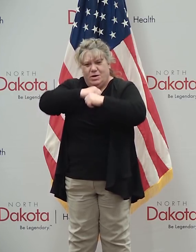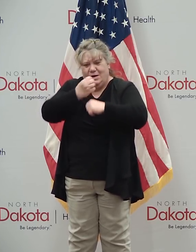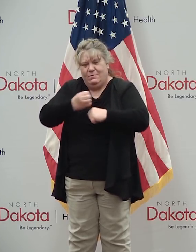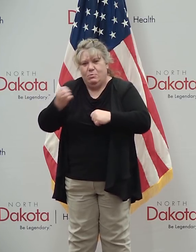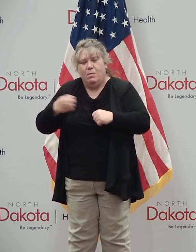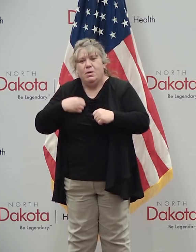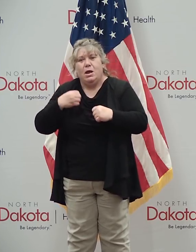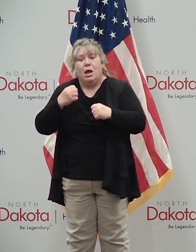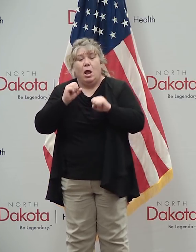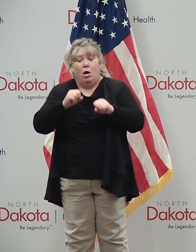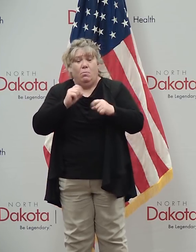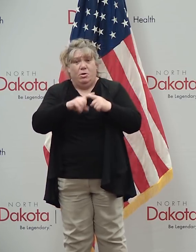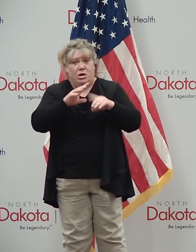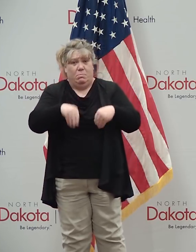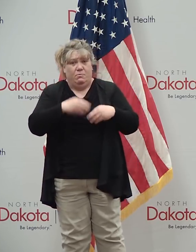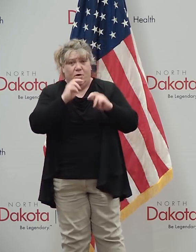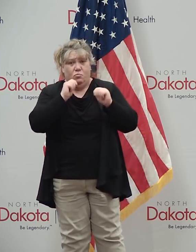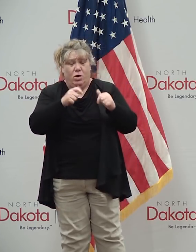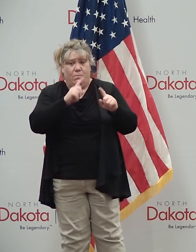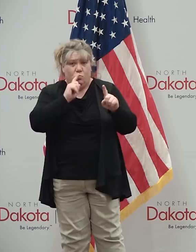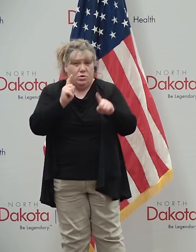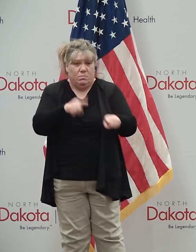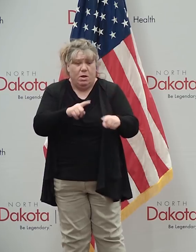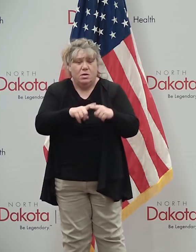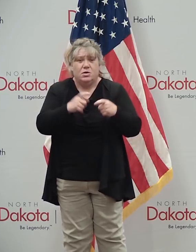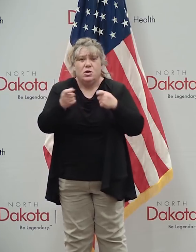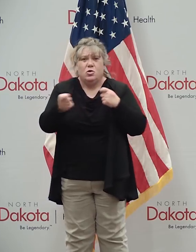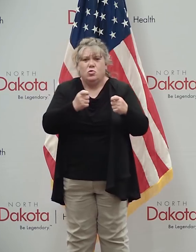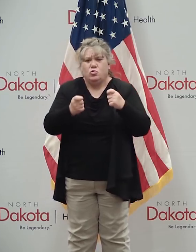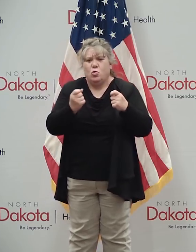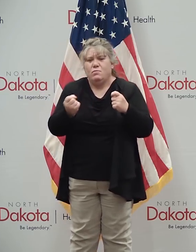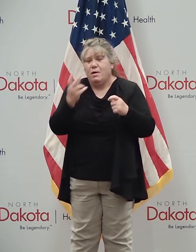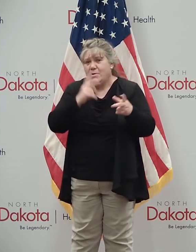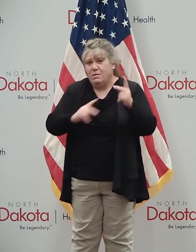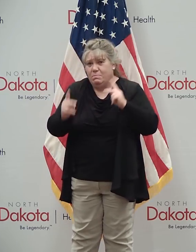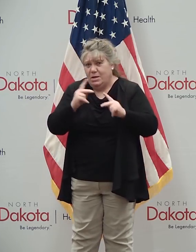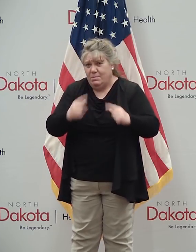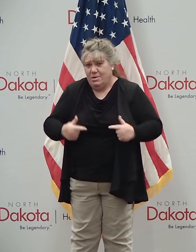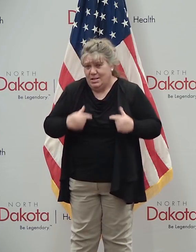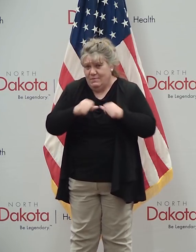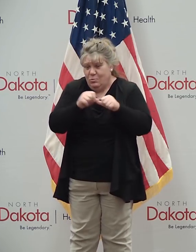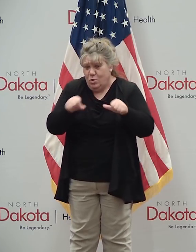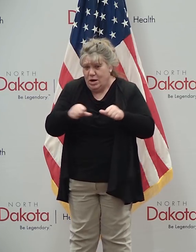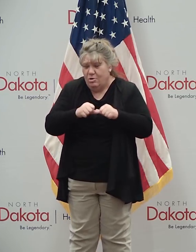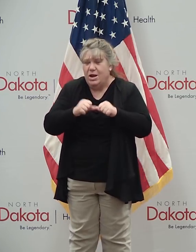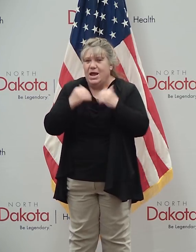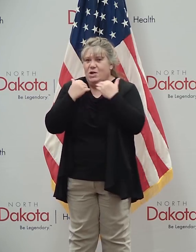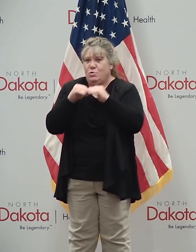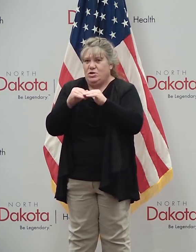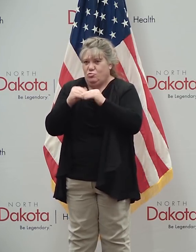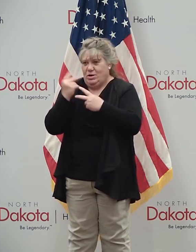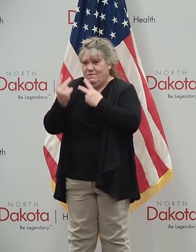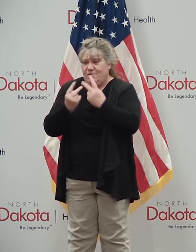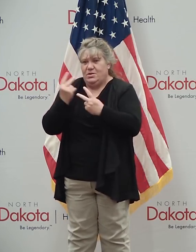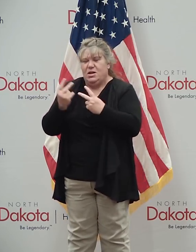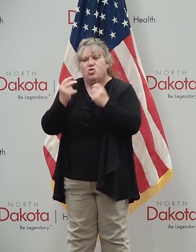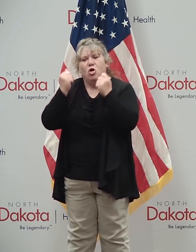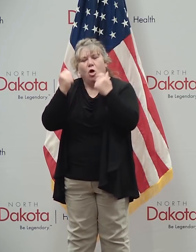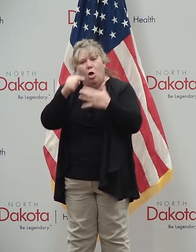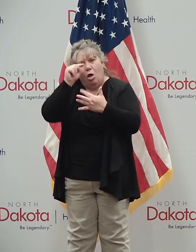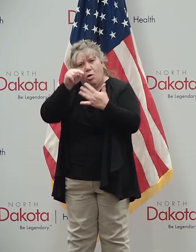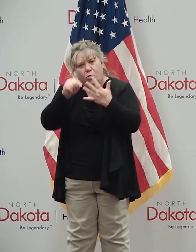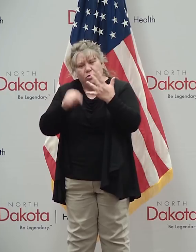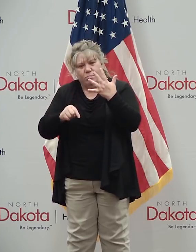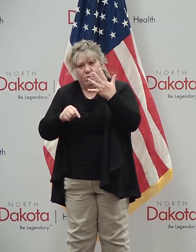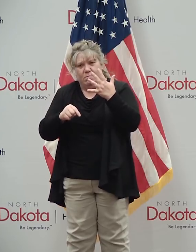rapid response capabilities, control of occupancy and movement of individuals, restrictions on visitation. So all been thought through with the providers. So again,